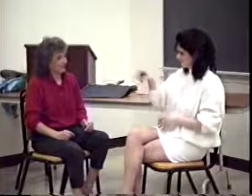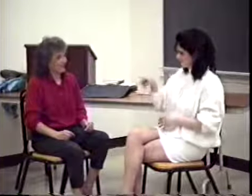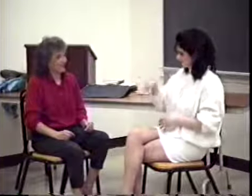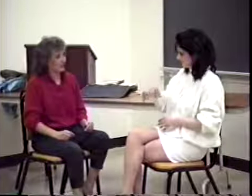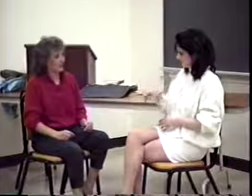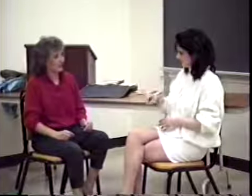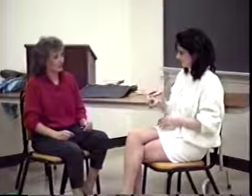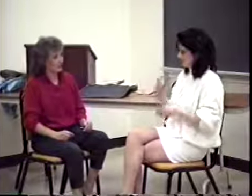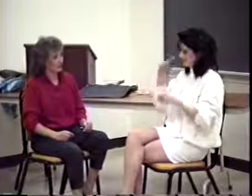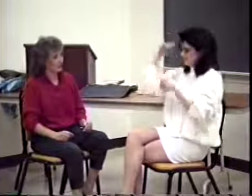She'll go dancing